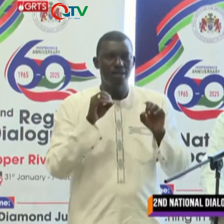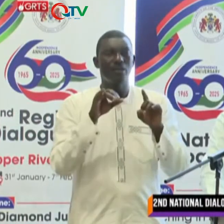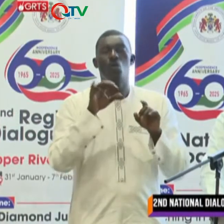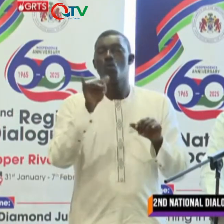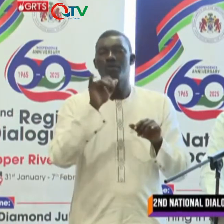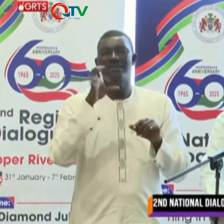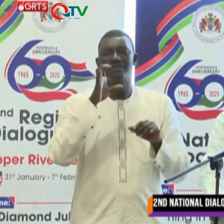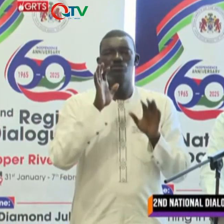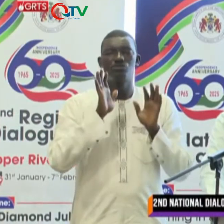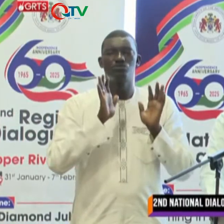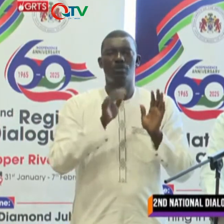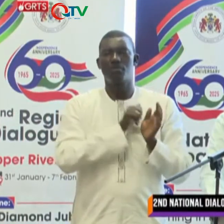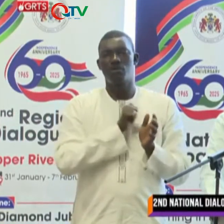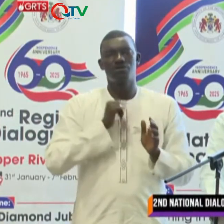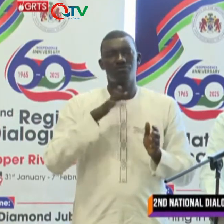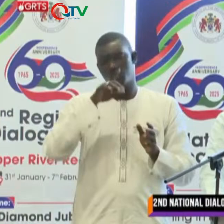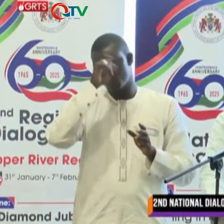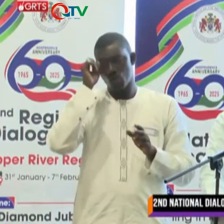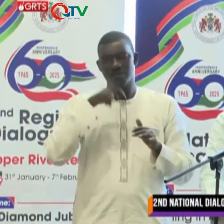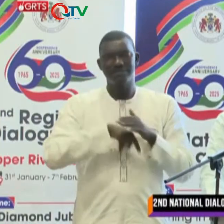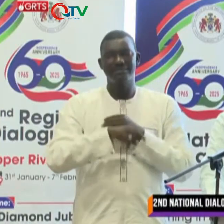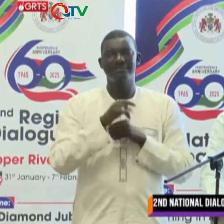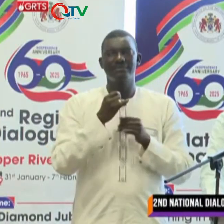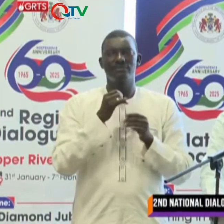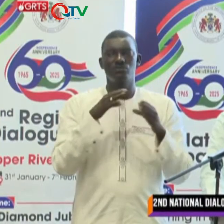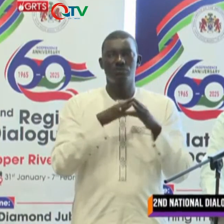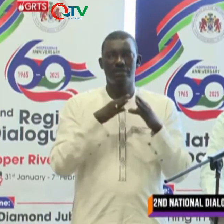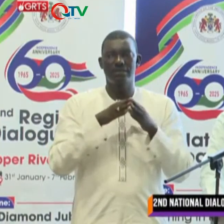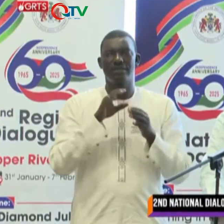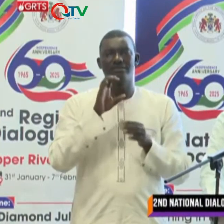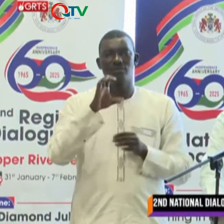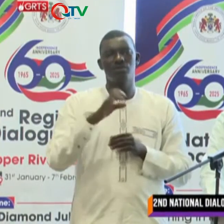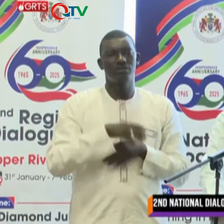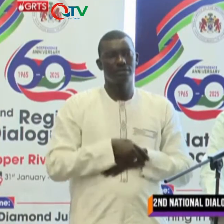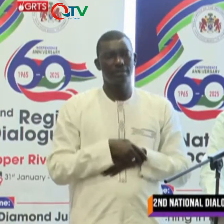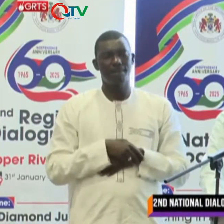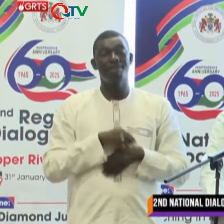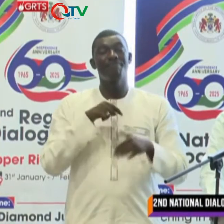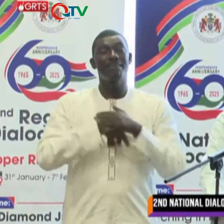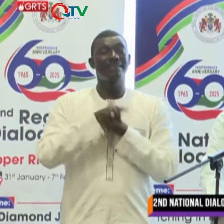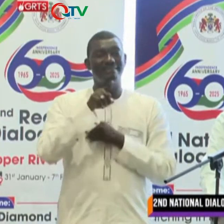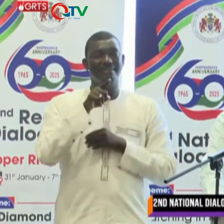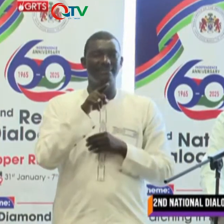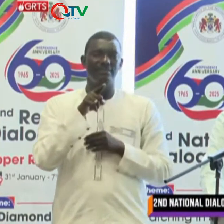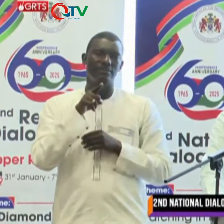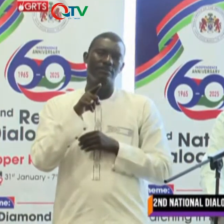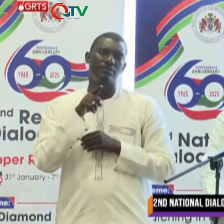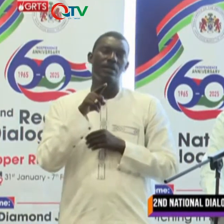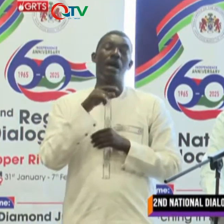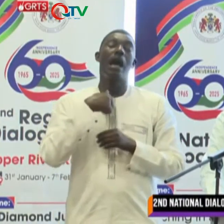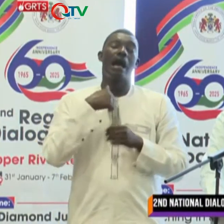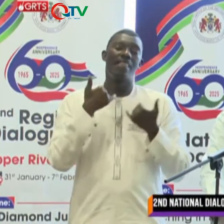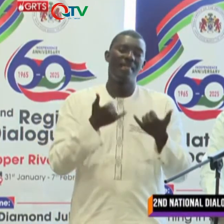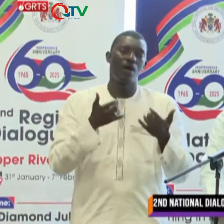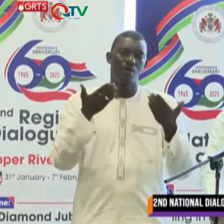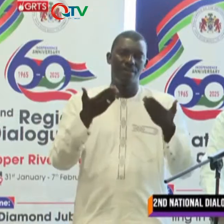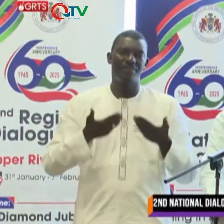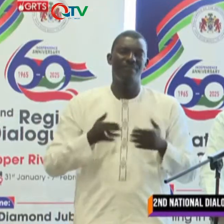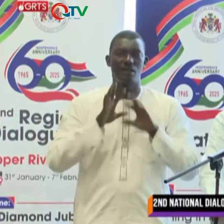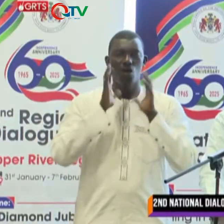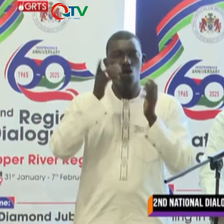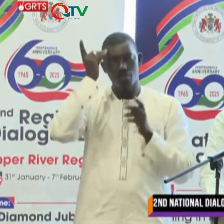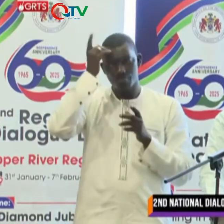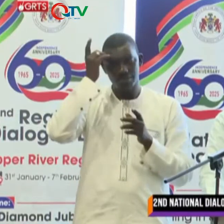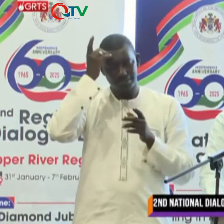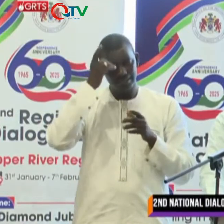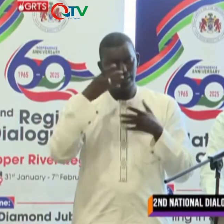stop us from working in solidarity for the nation. In this spirit, I invite all political parties